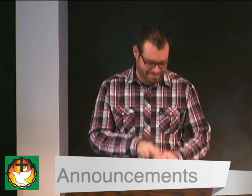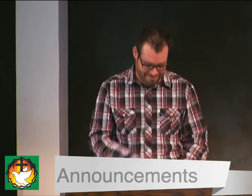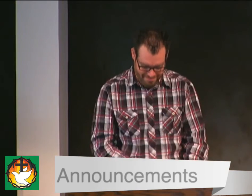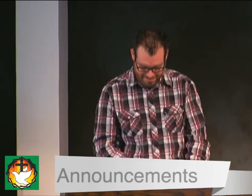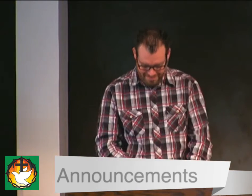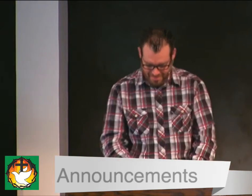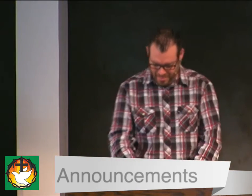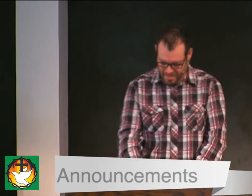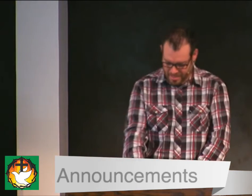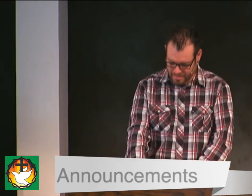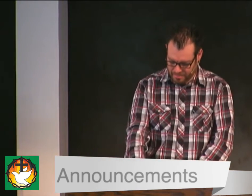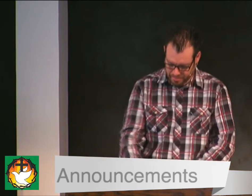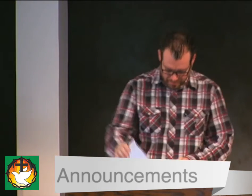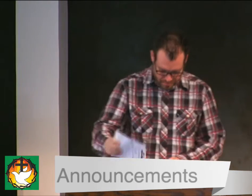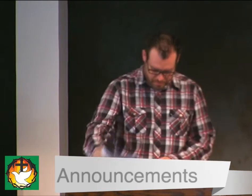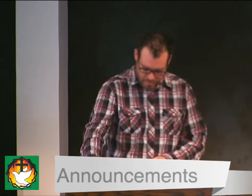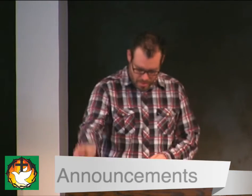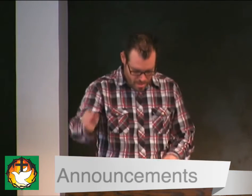fun.